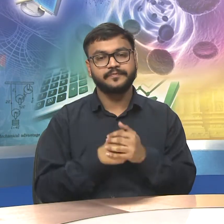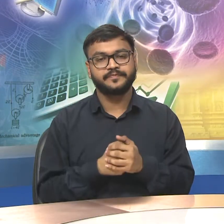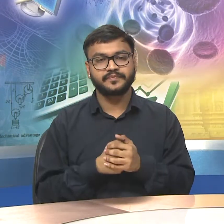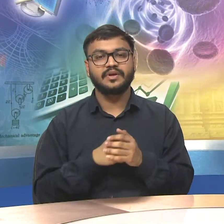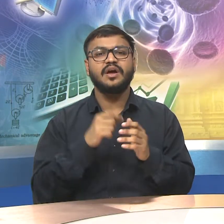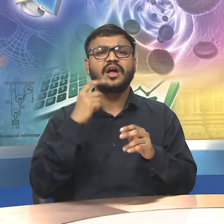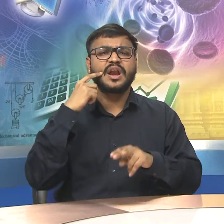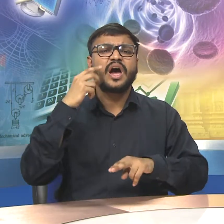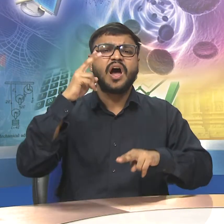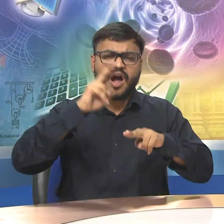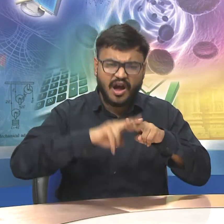like this,